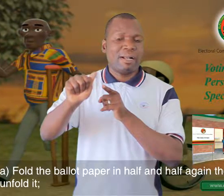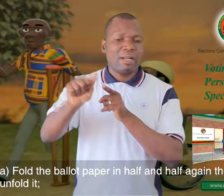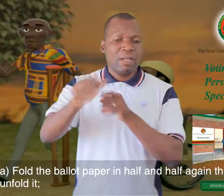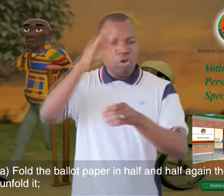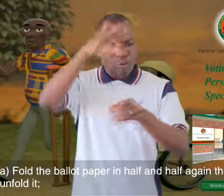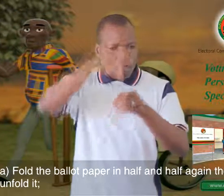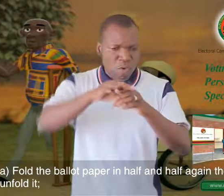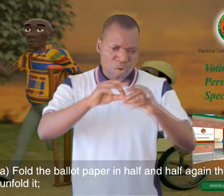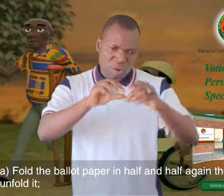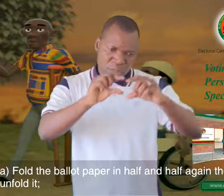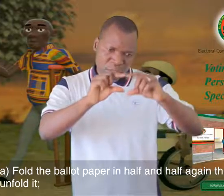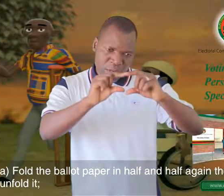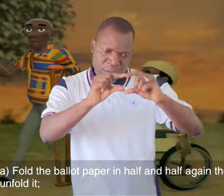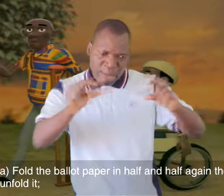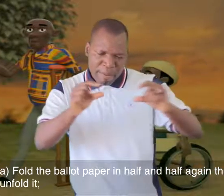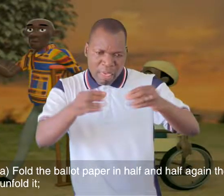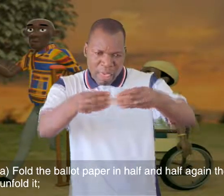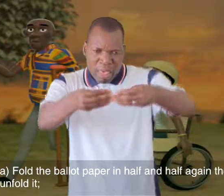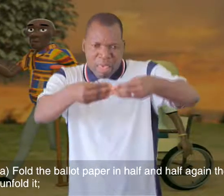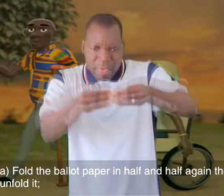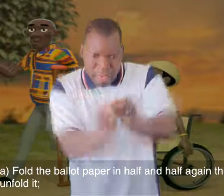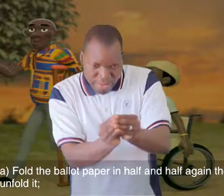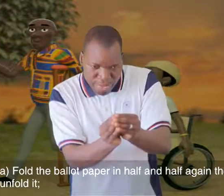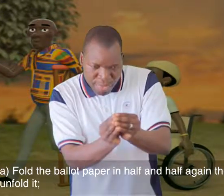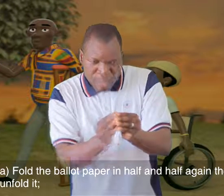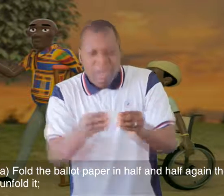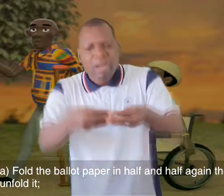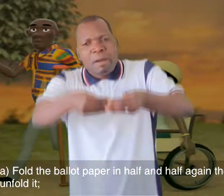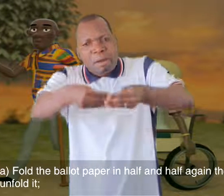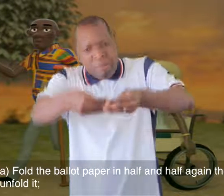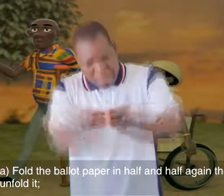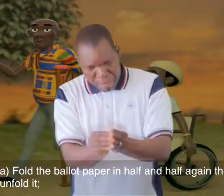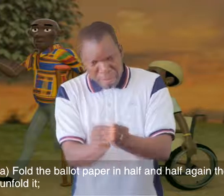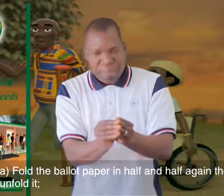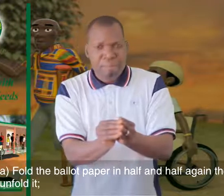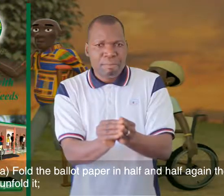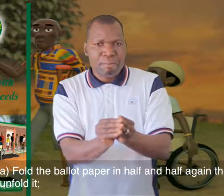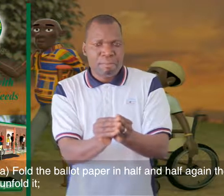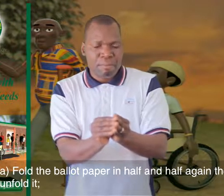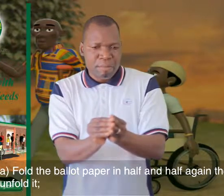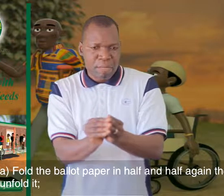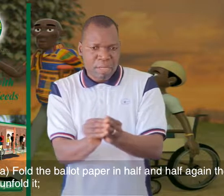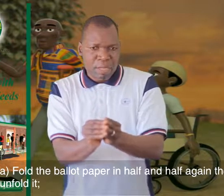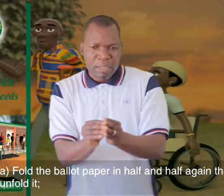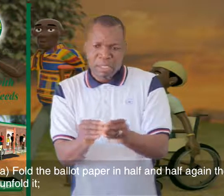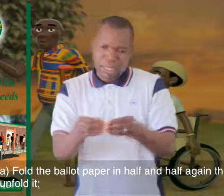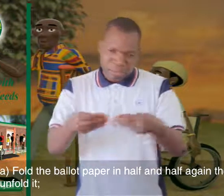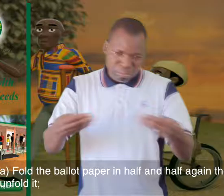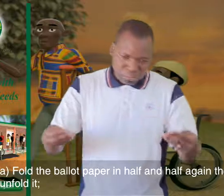officer will A. Fold the ballot paper in half and half again, then unfold